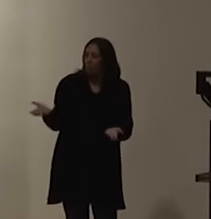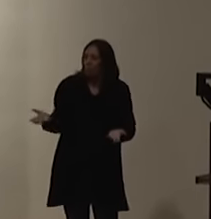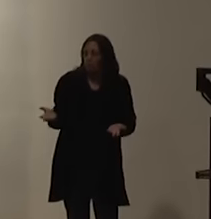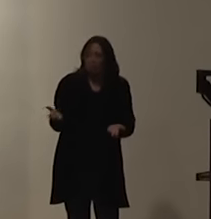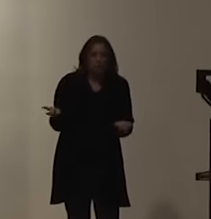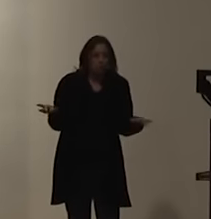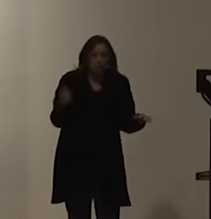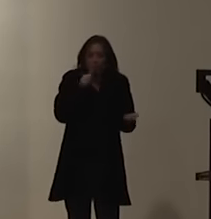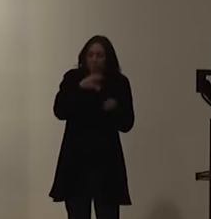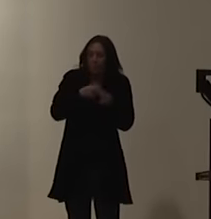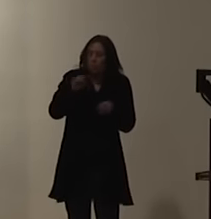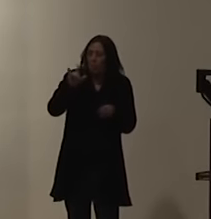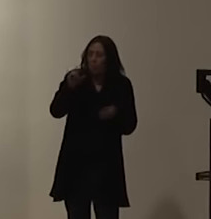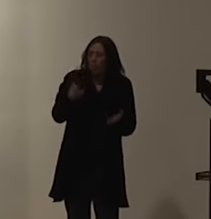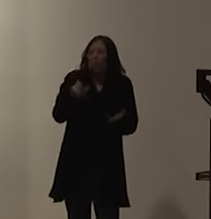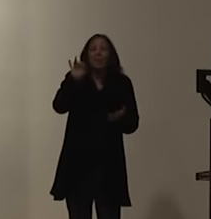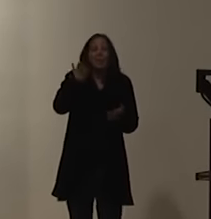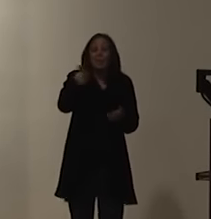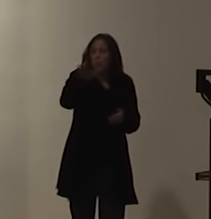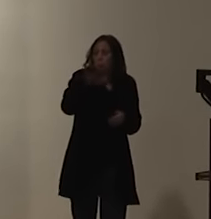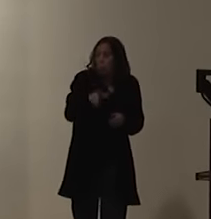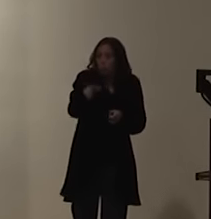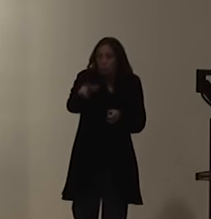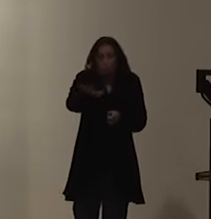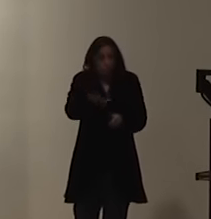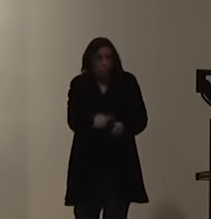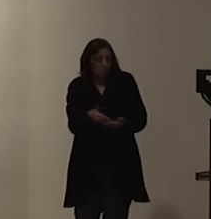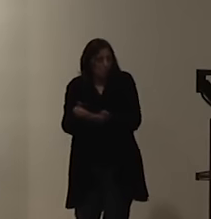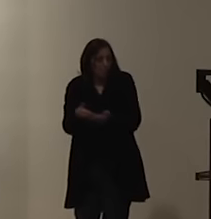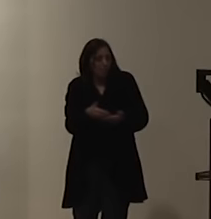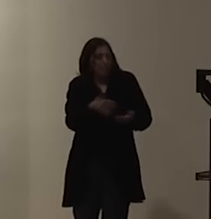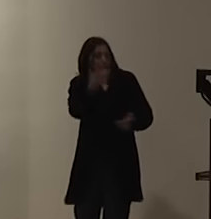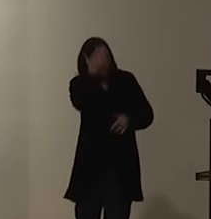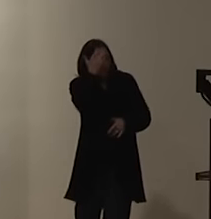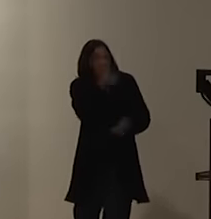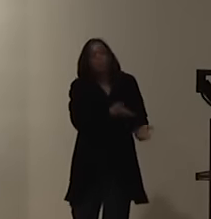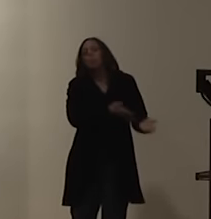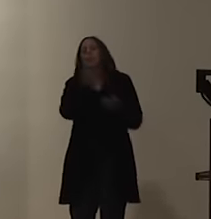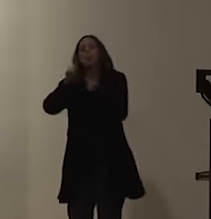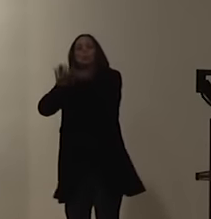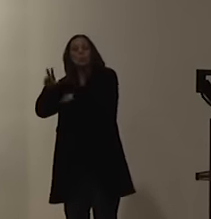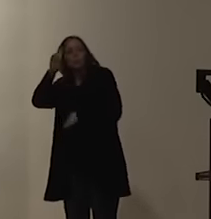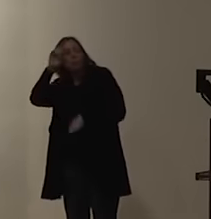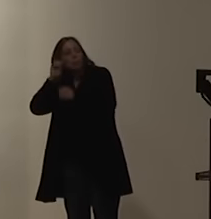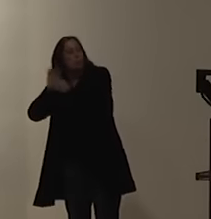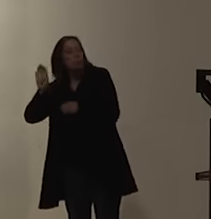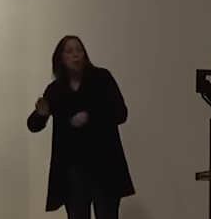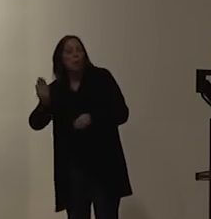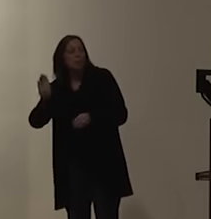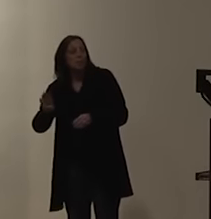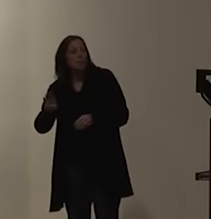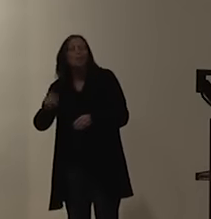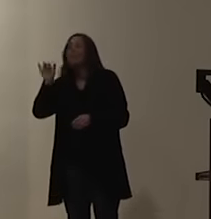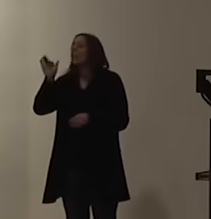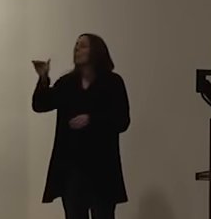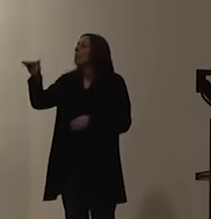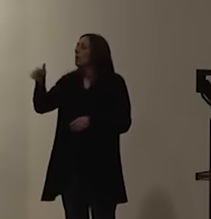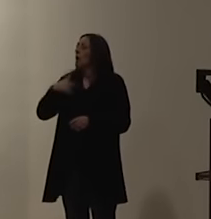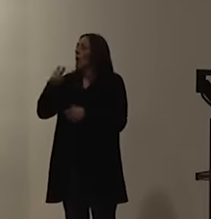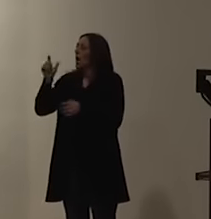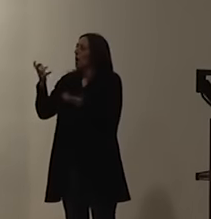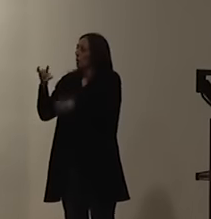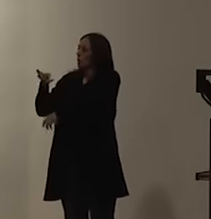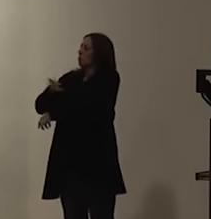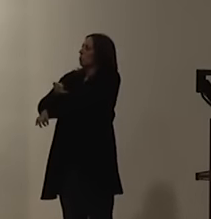children's hospital and didn't get treatment like that, didn't get rehydrated? You'd say, malpractice, right? But if it happens